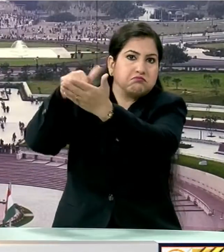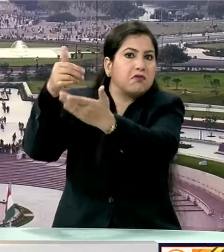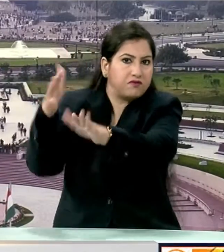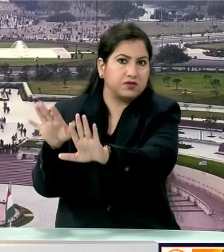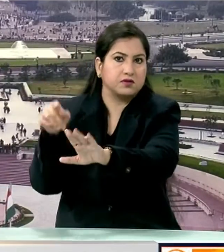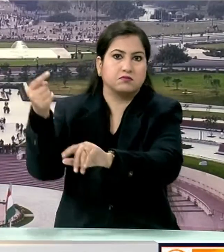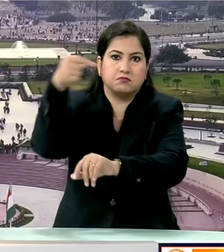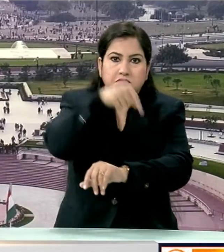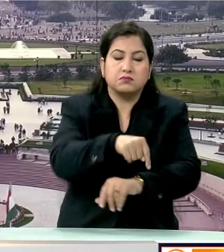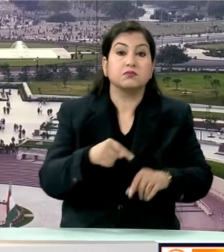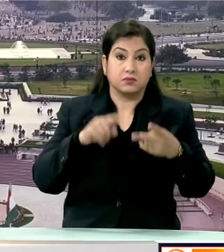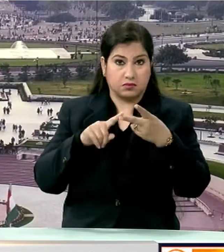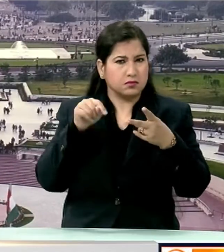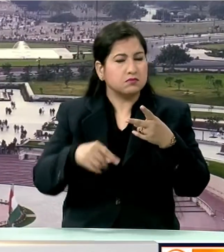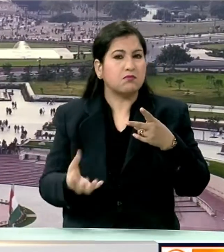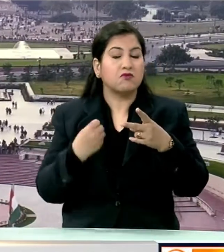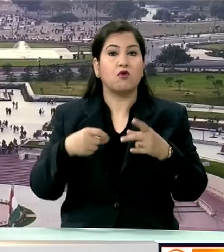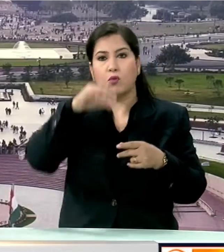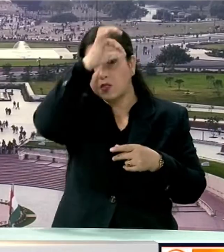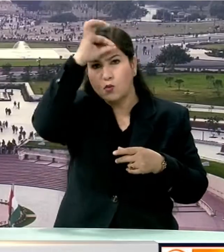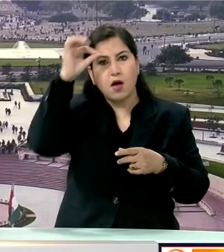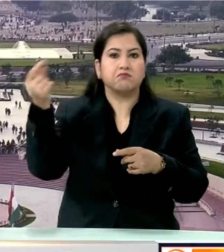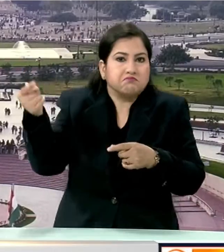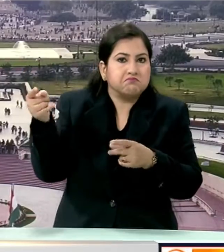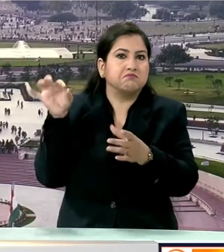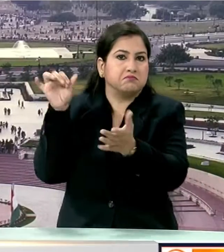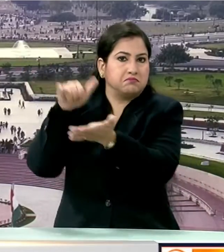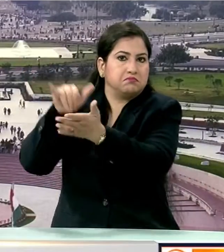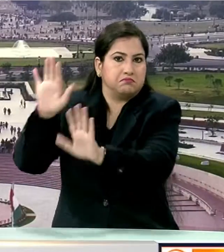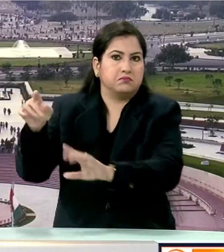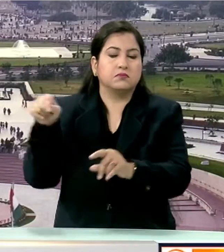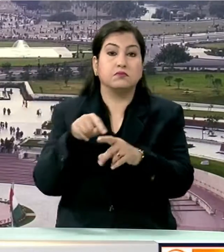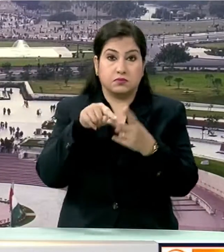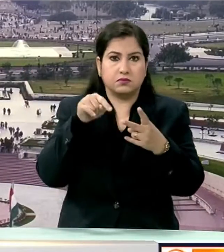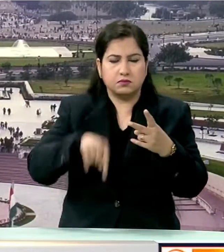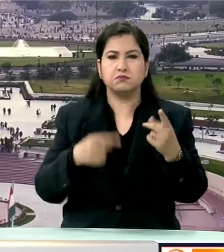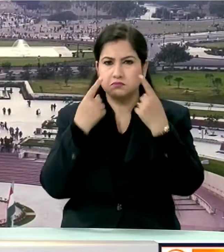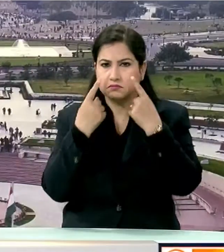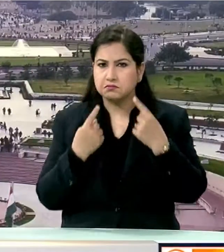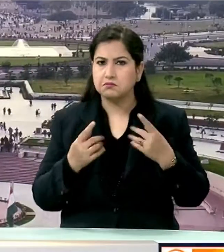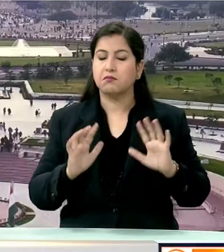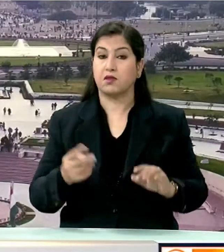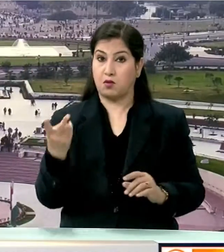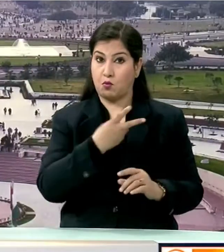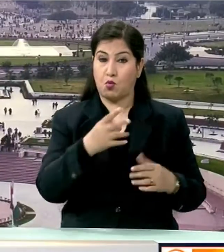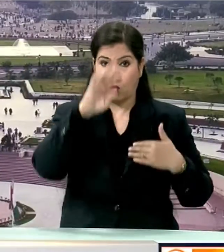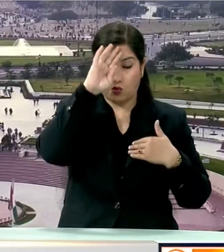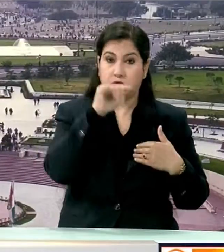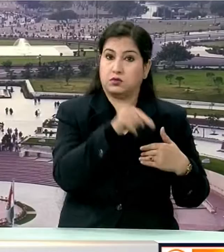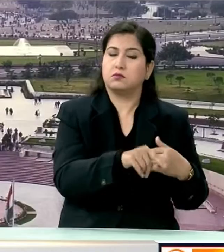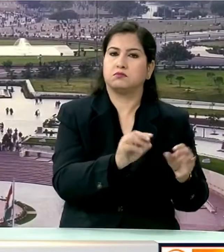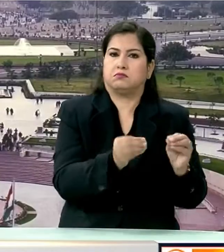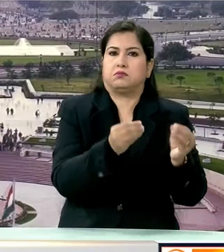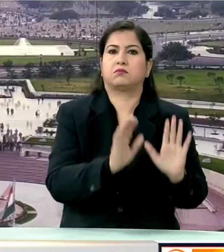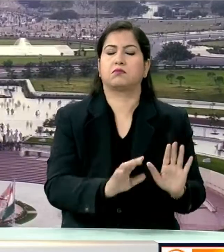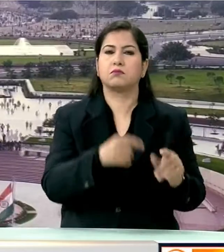from Telangana has a travel history with Dubai. Further details of their travel are being ascertained. Both the patients are stable and are